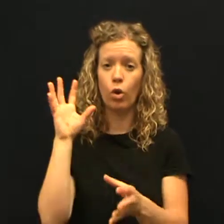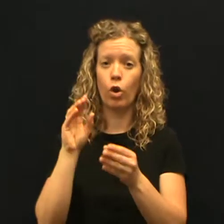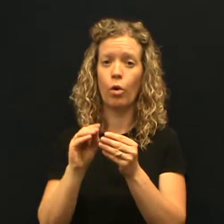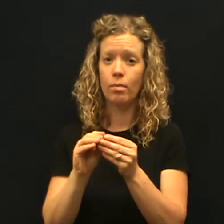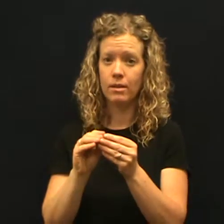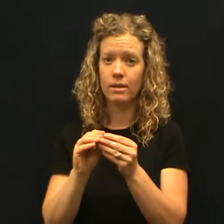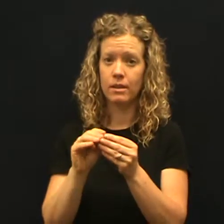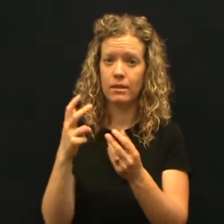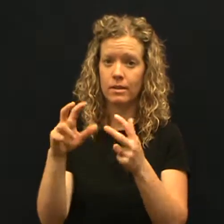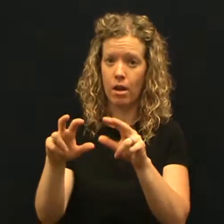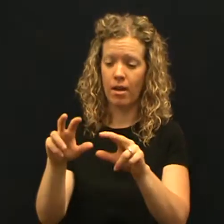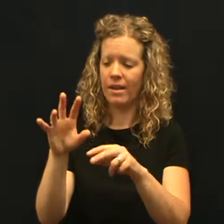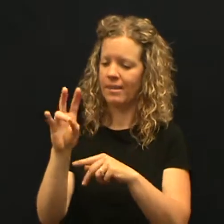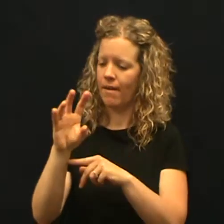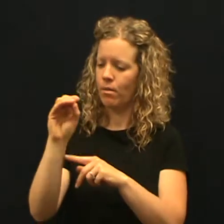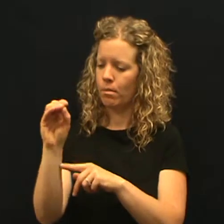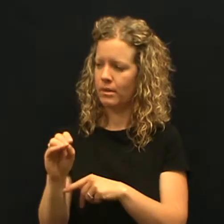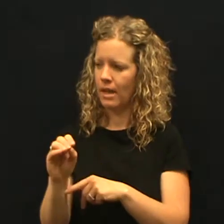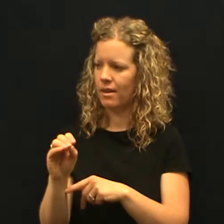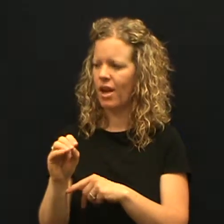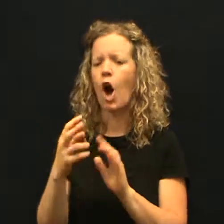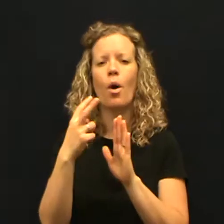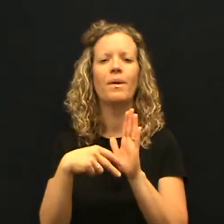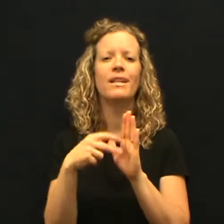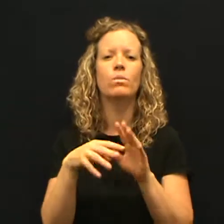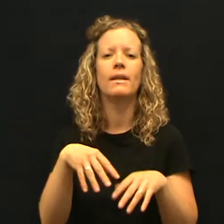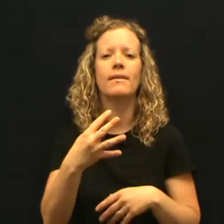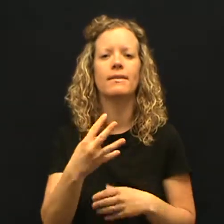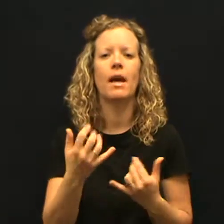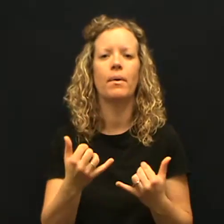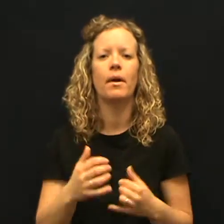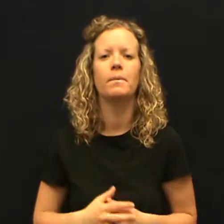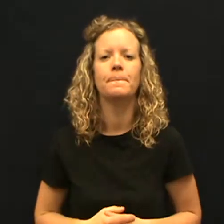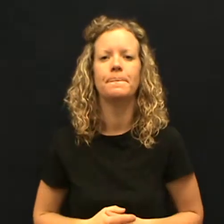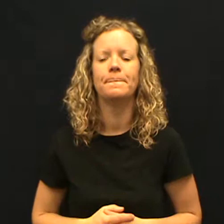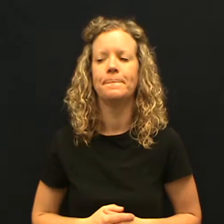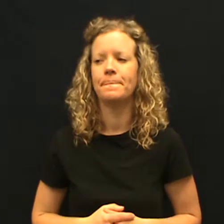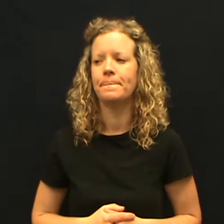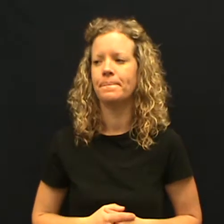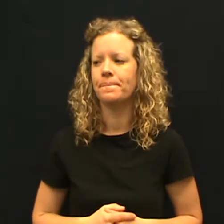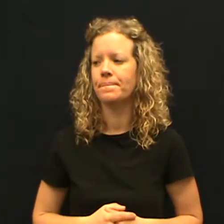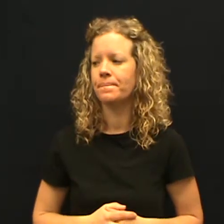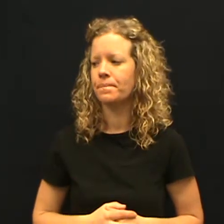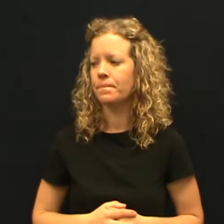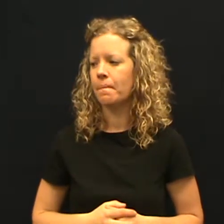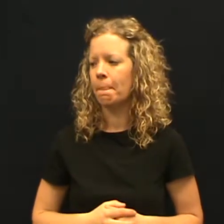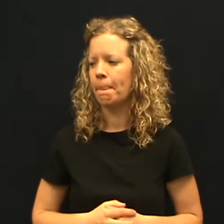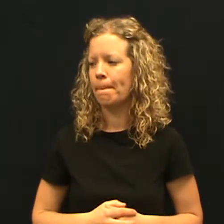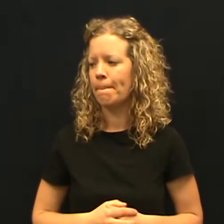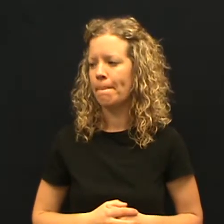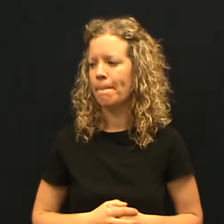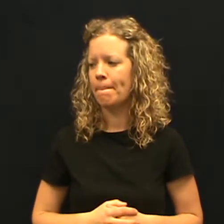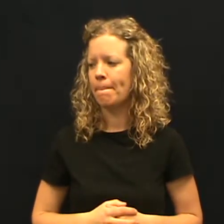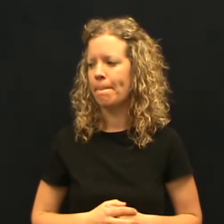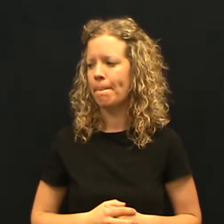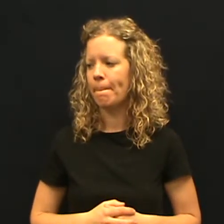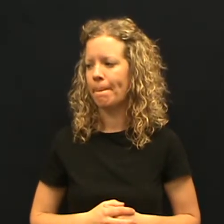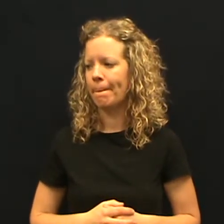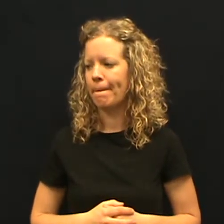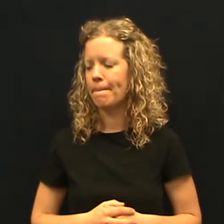rate. Assume 100,000 of these shares are outstanding. 1 year of dividends are in arrears, and the board of